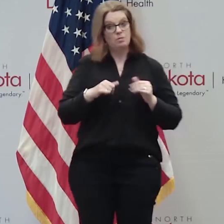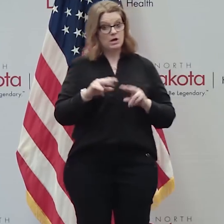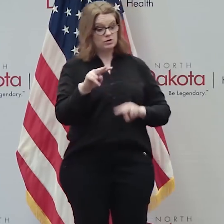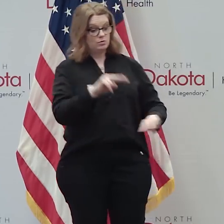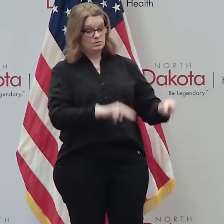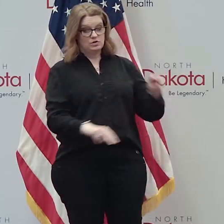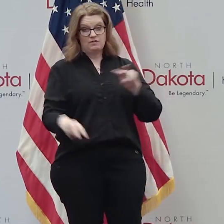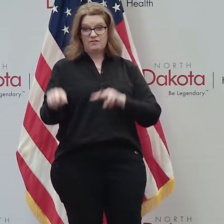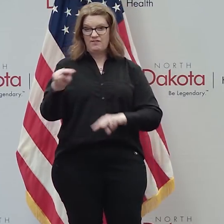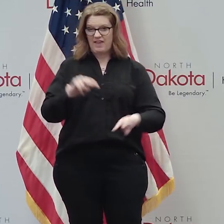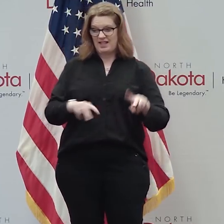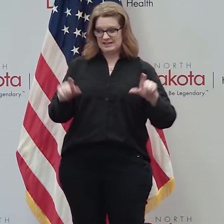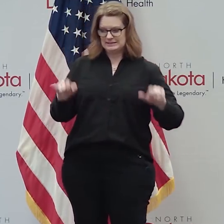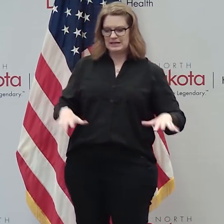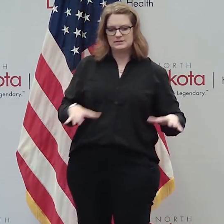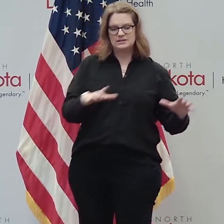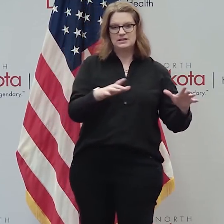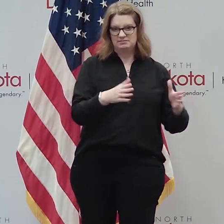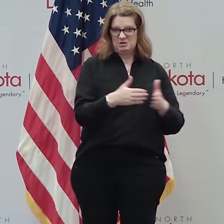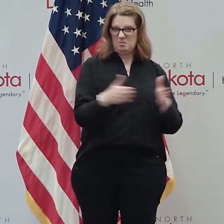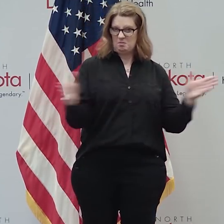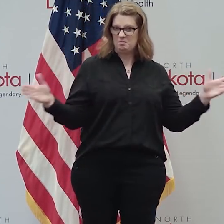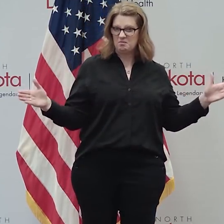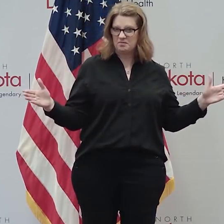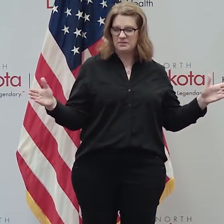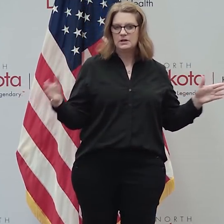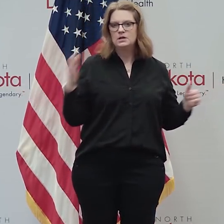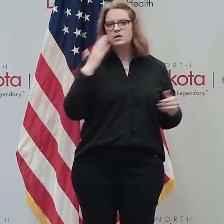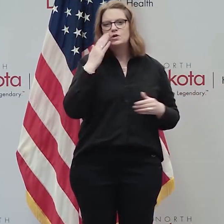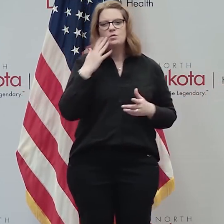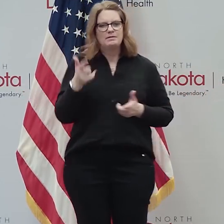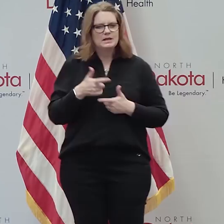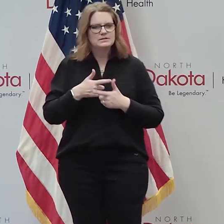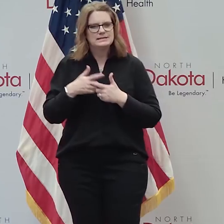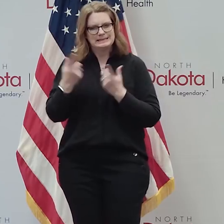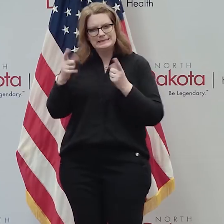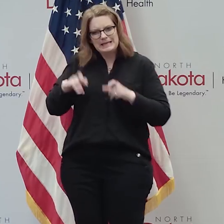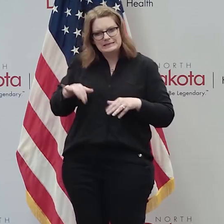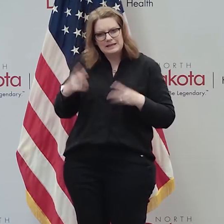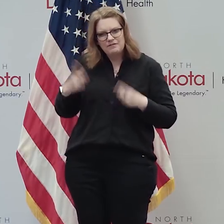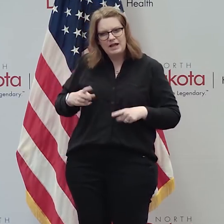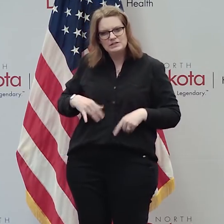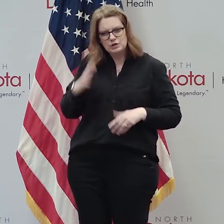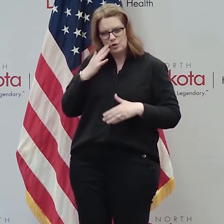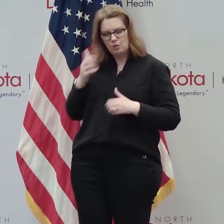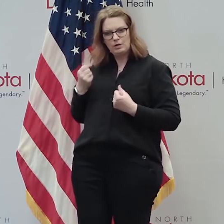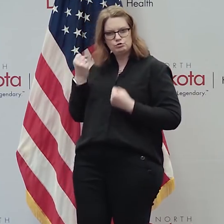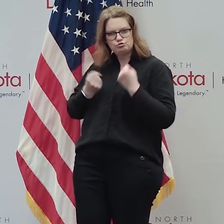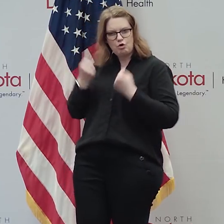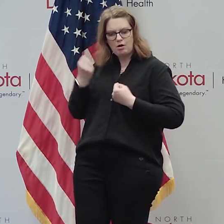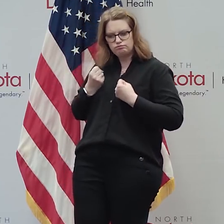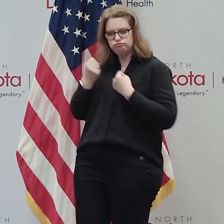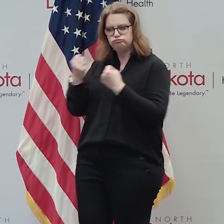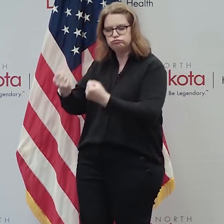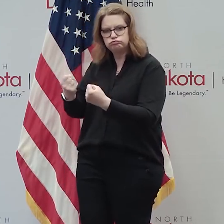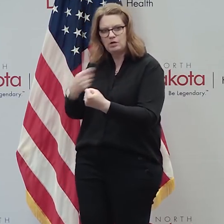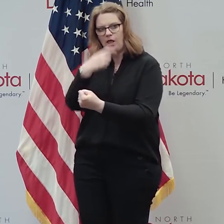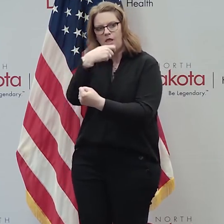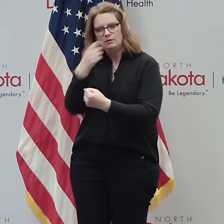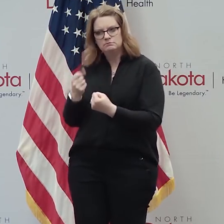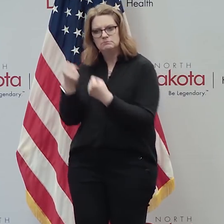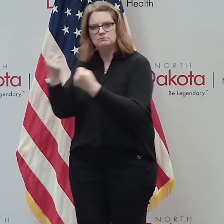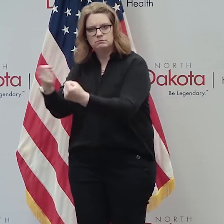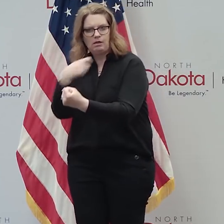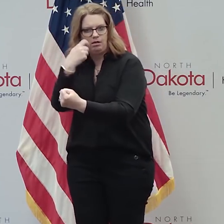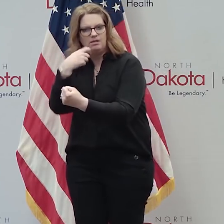broadly. When we had some of those really large testing events, the drive-through testing events, we know that we had a lot of folks that might have shown